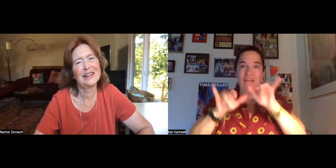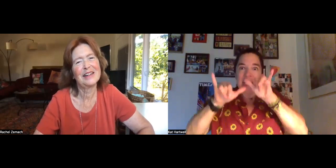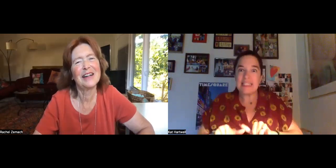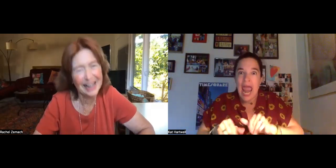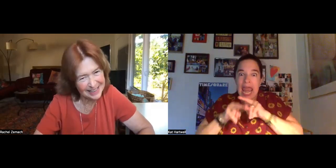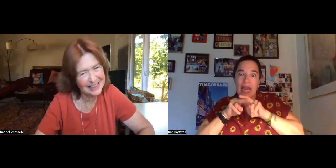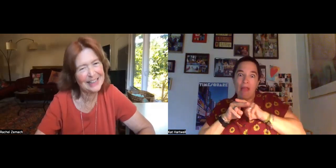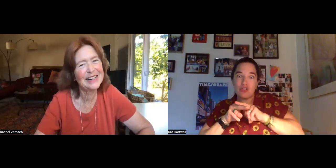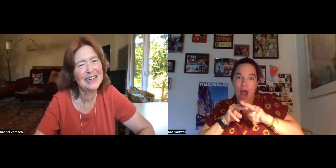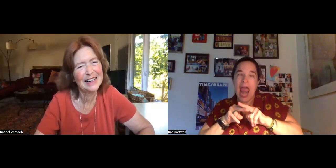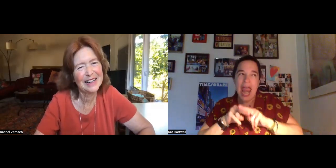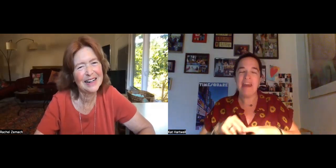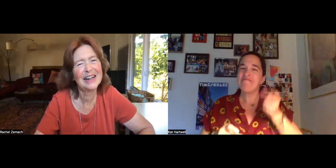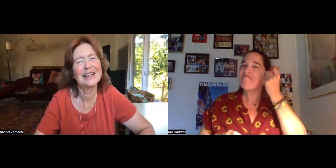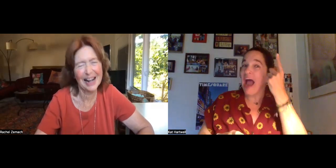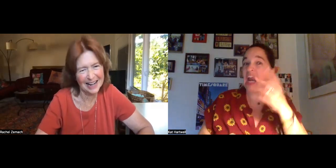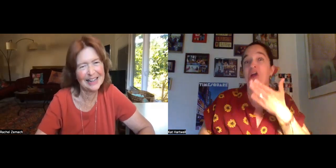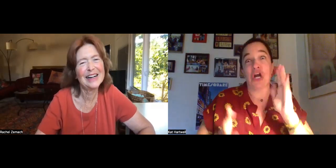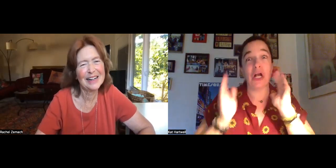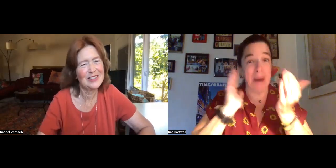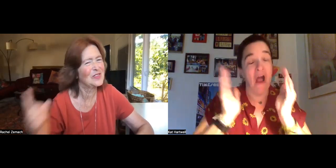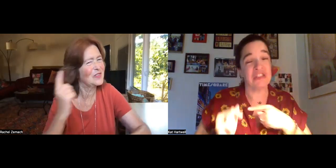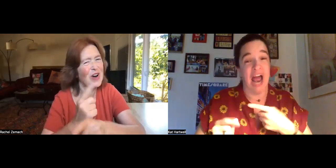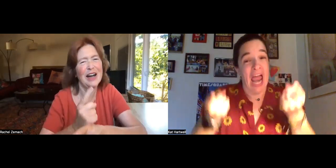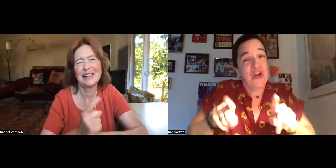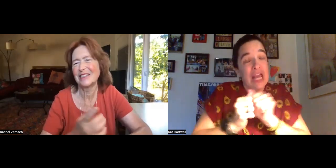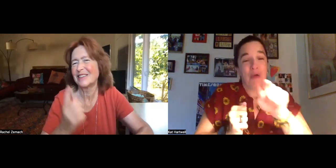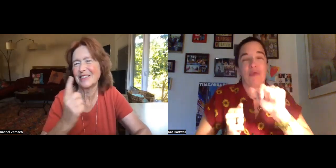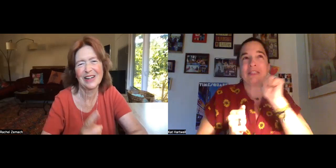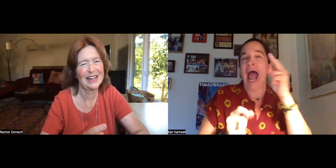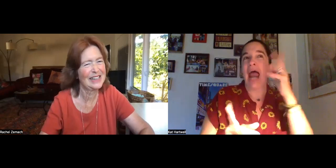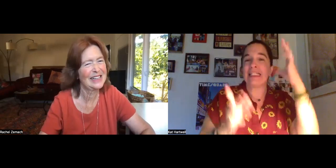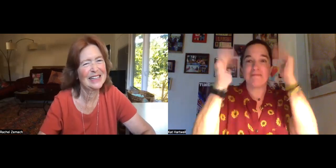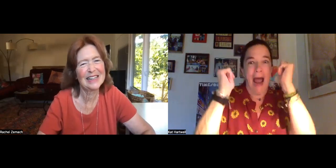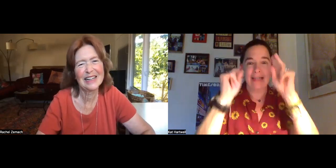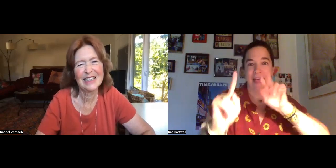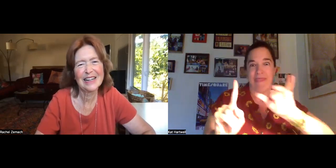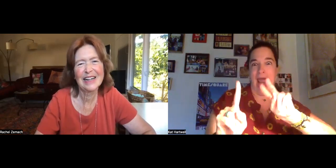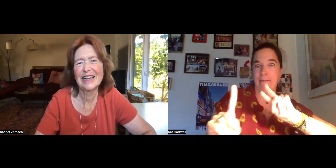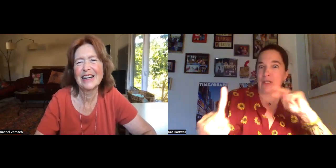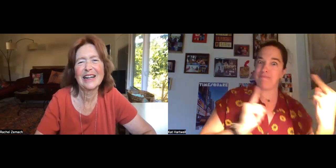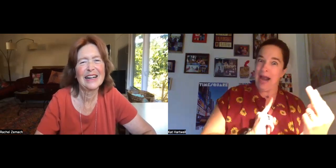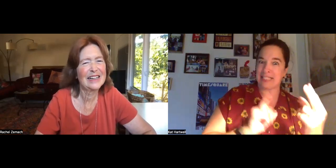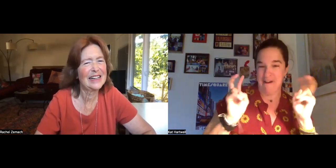if I stayed on the train, I get a good comparison. I agree with you. Not expect that perspective.